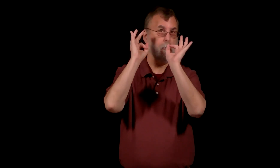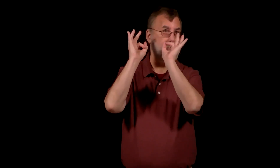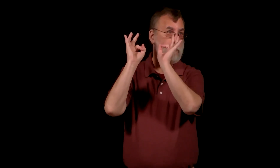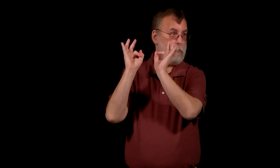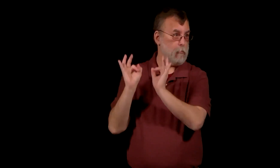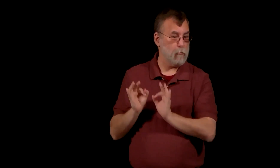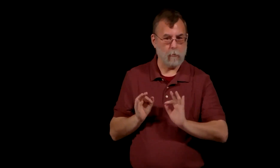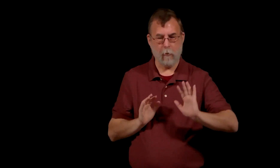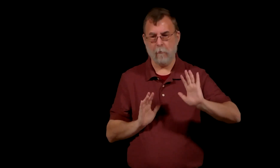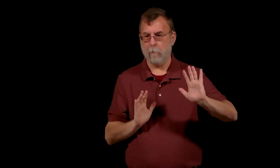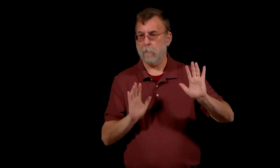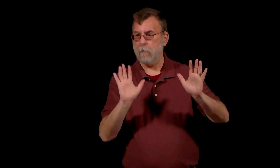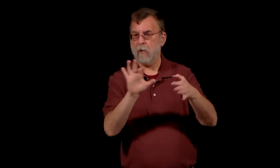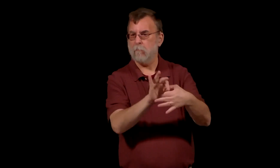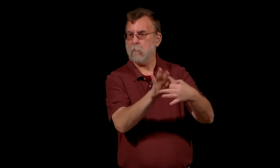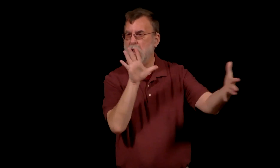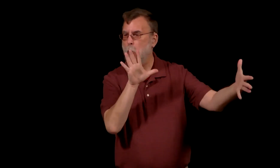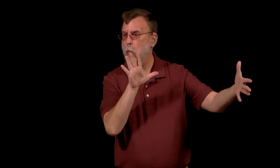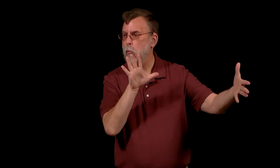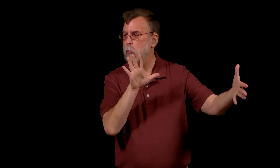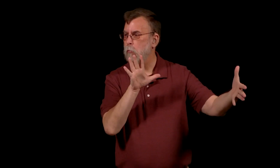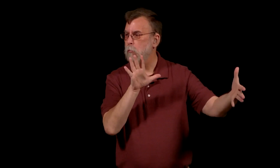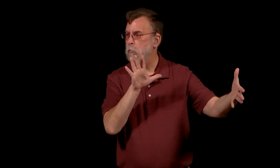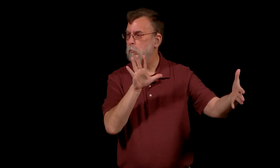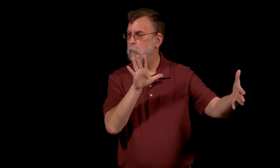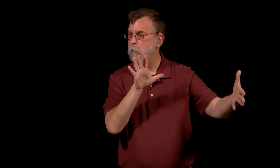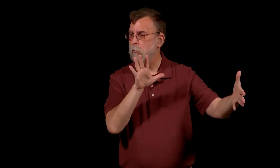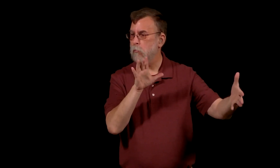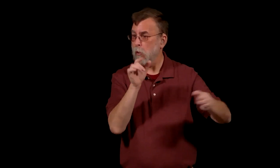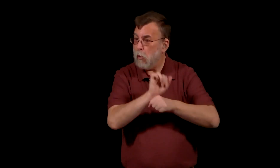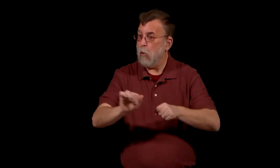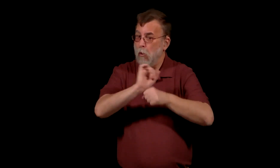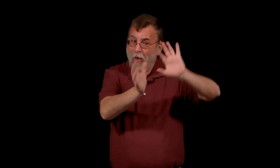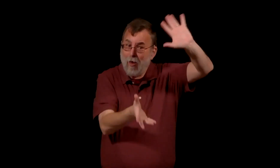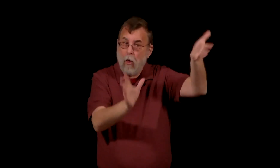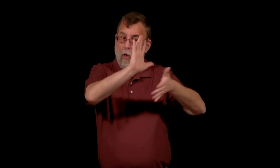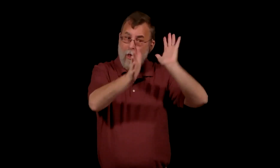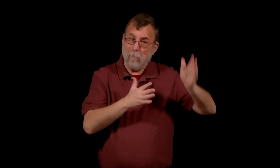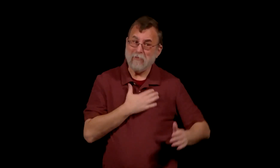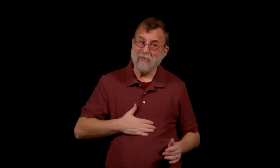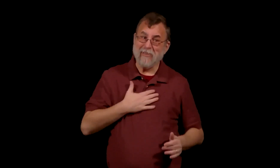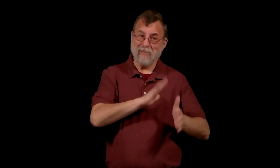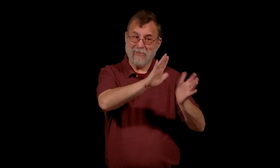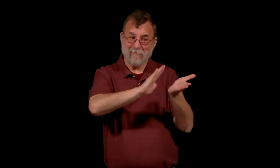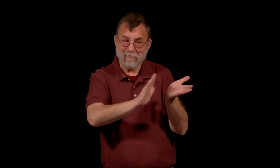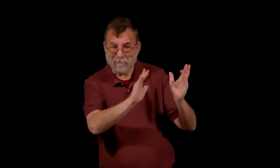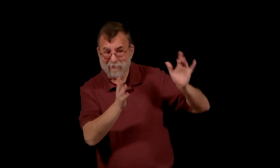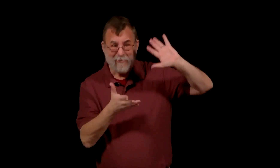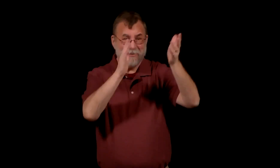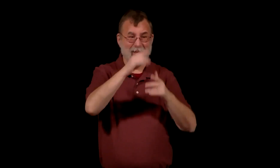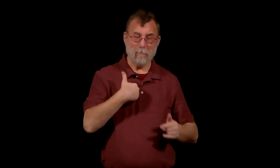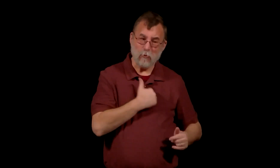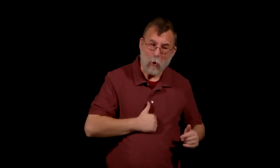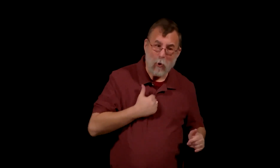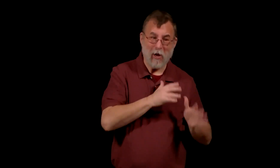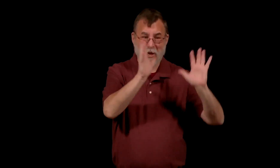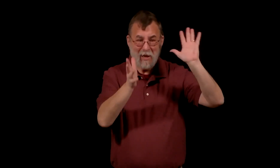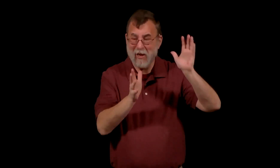Or maybe you roll your eyes at someone, you let go of a relationship, you don't want to fix it. You can work hard and